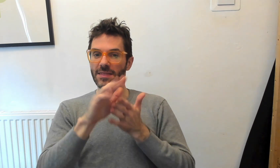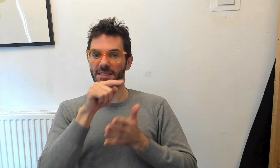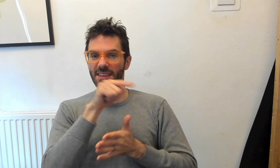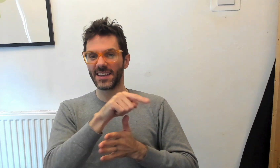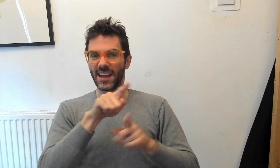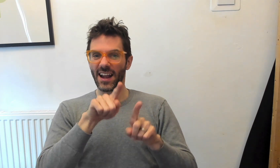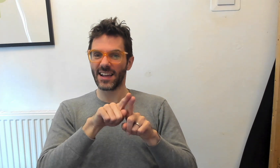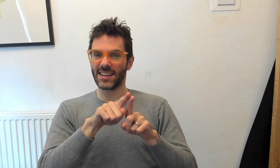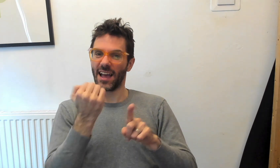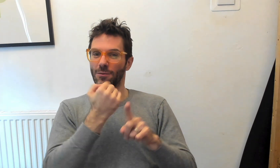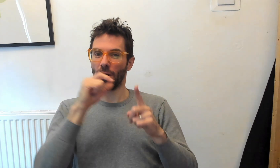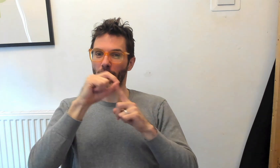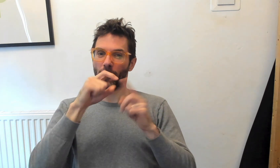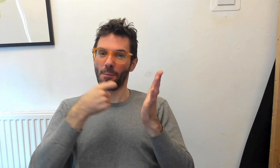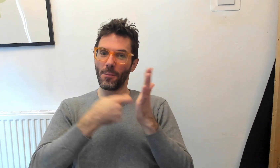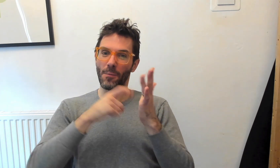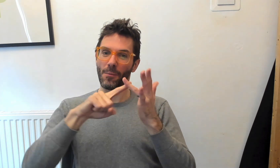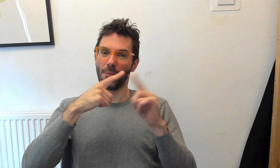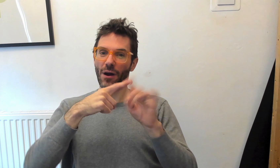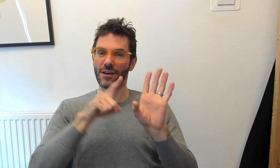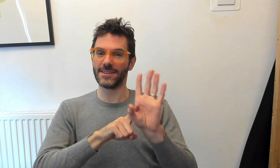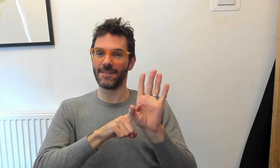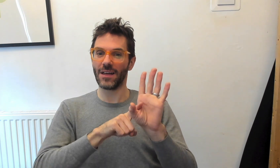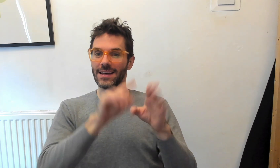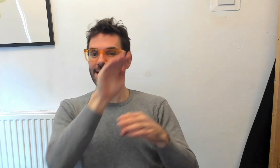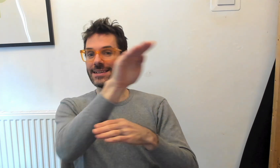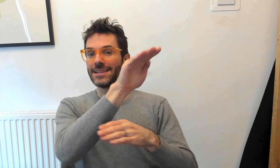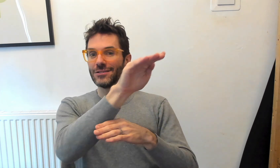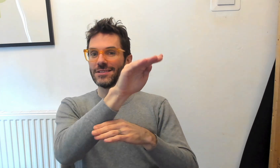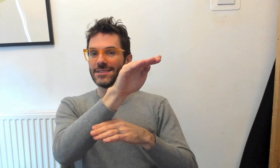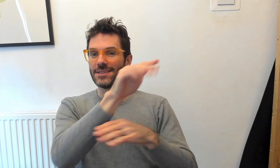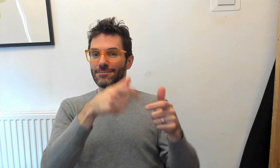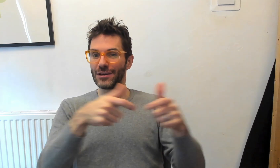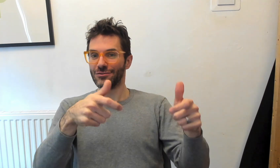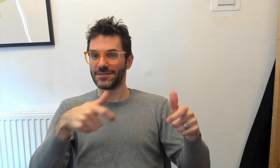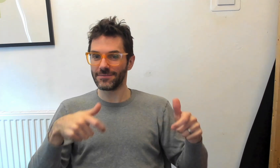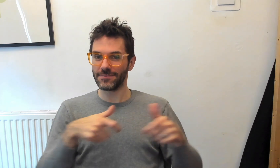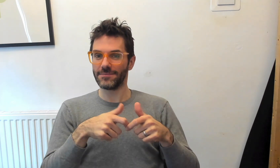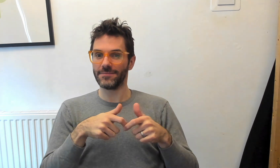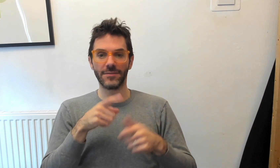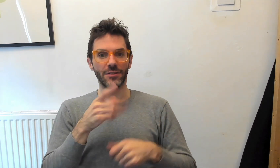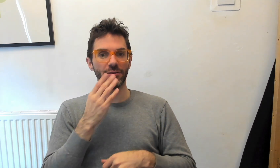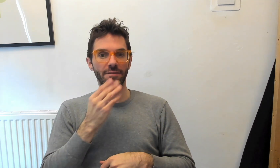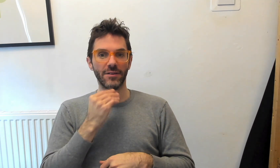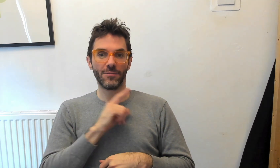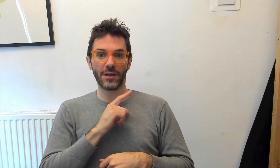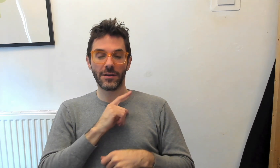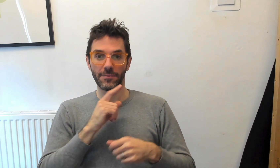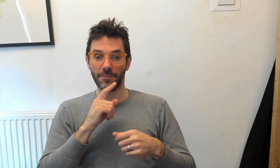Cloudsmith is like our proxy for an external package, which is useful